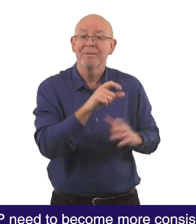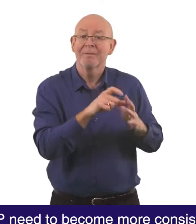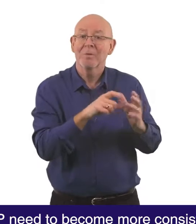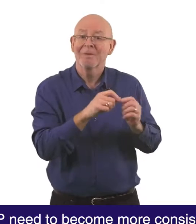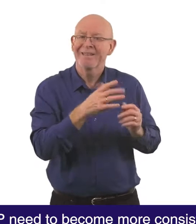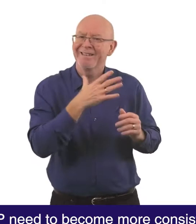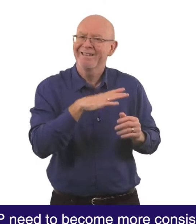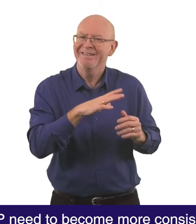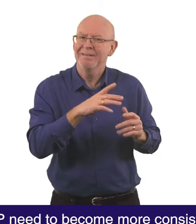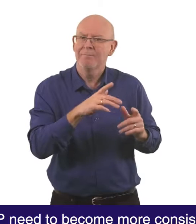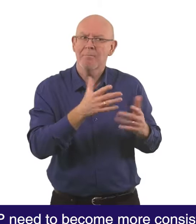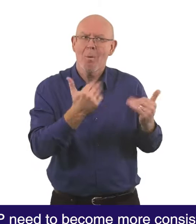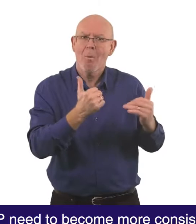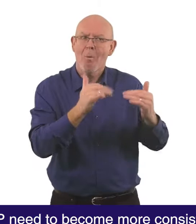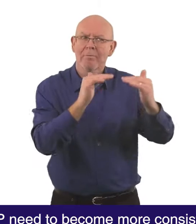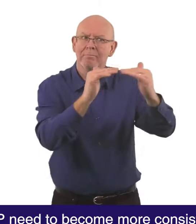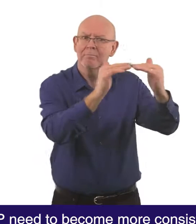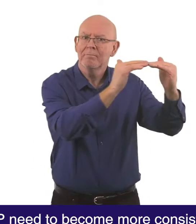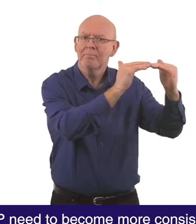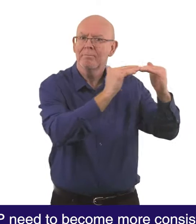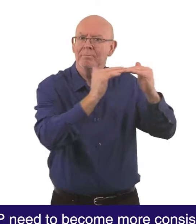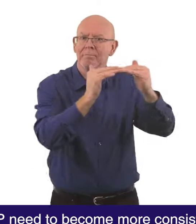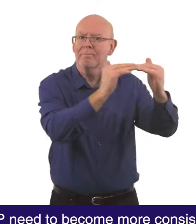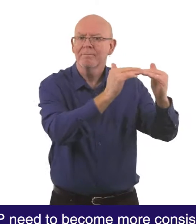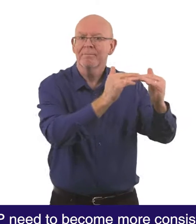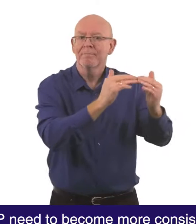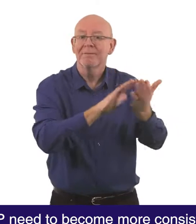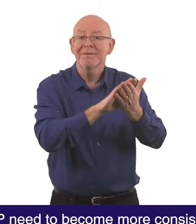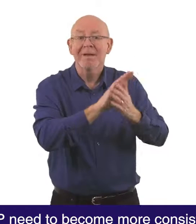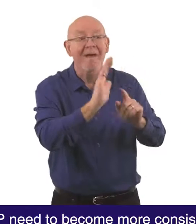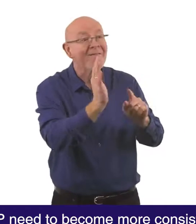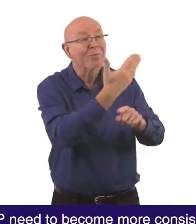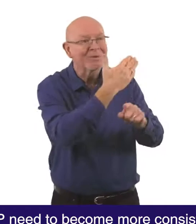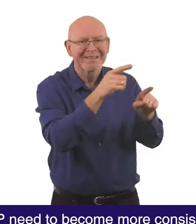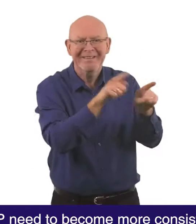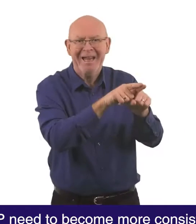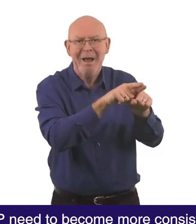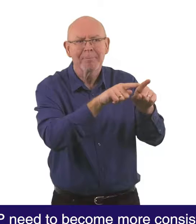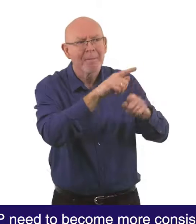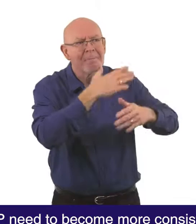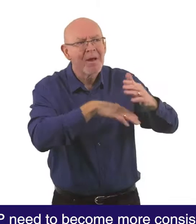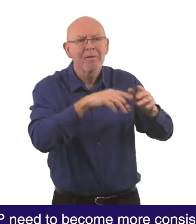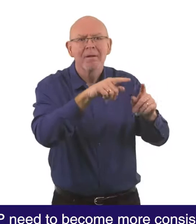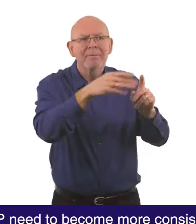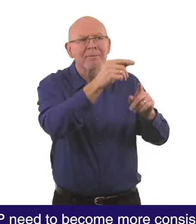DWP need to become more consistent so that everyone behaves like the best people in DWP.